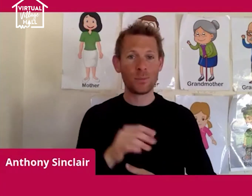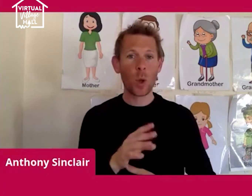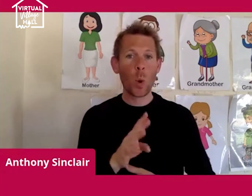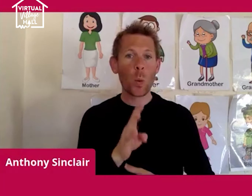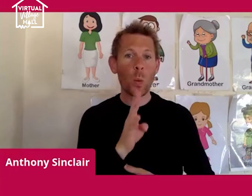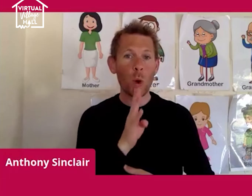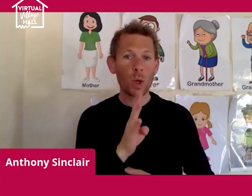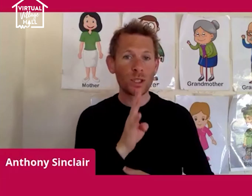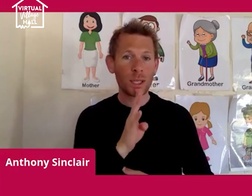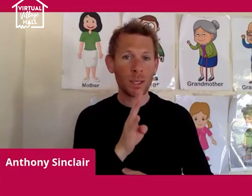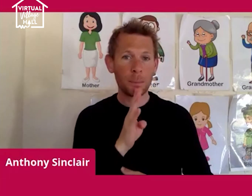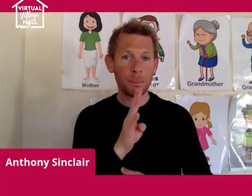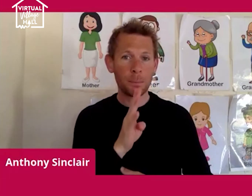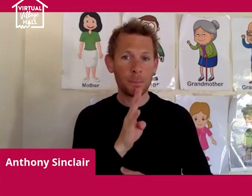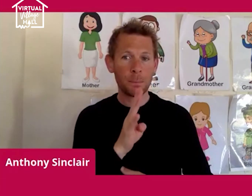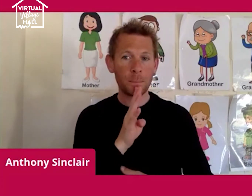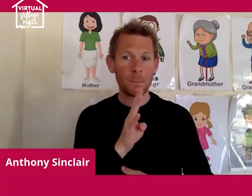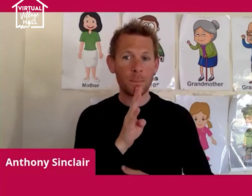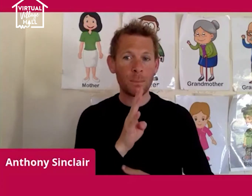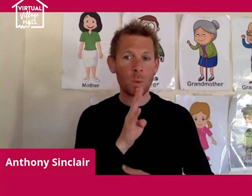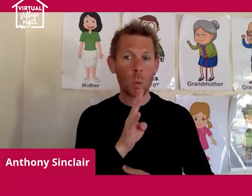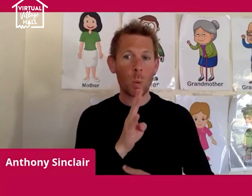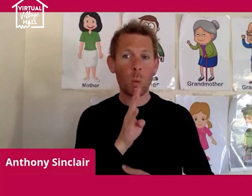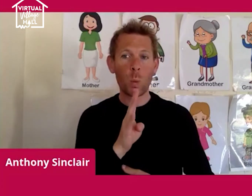across regions? Oh, okay, water.